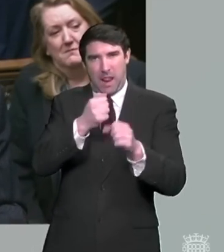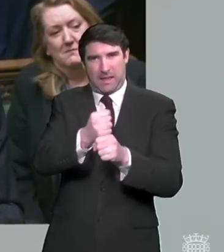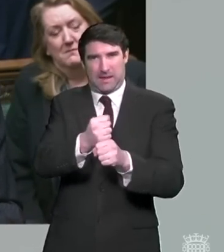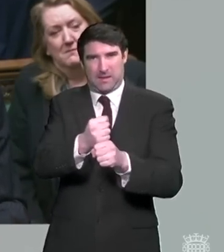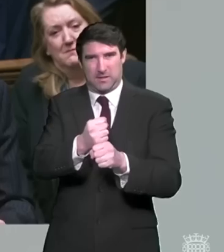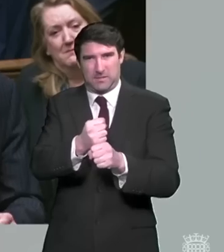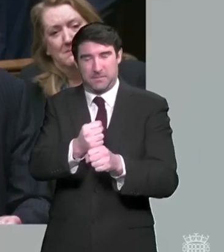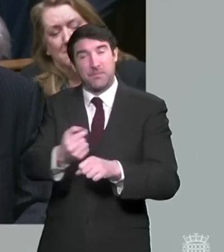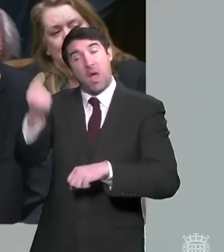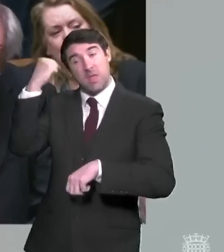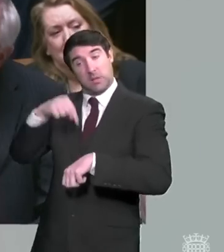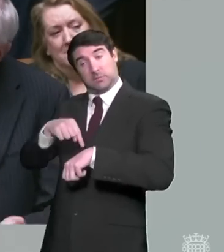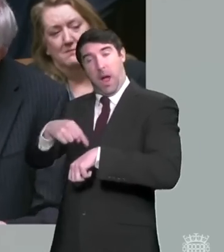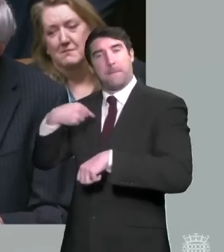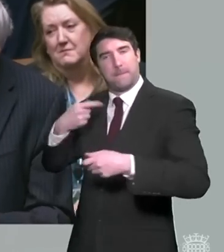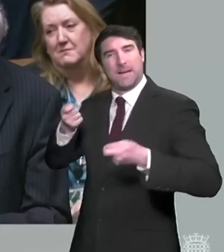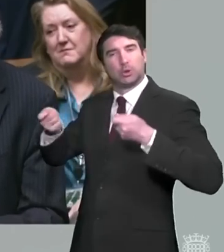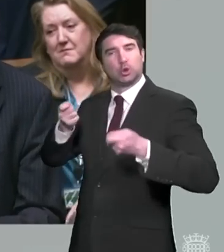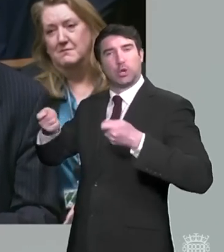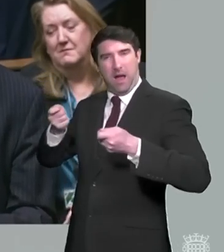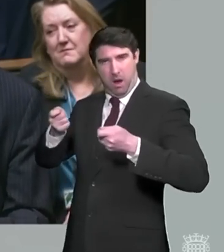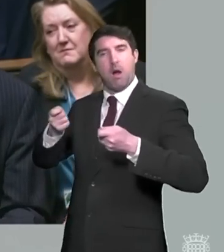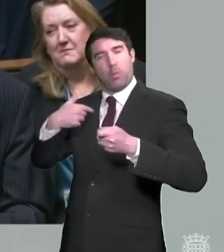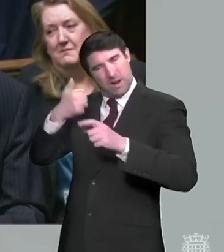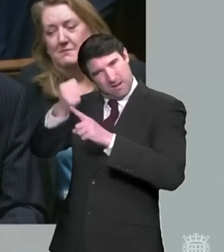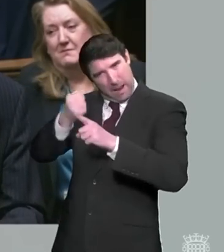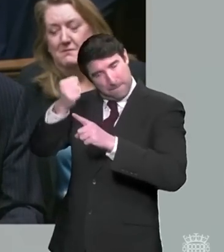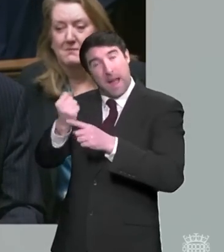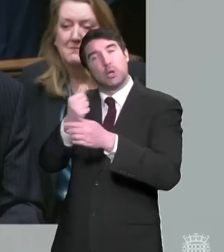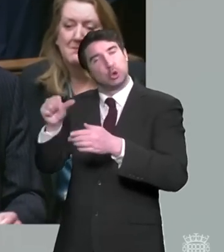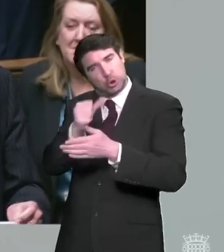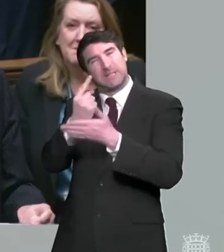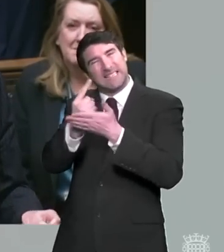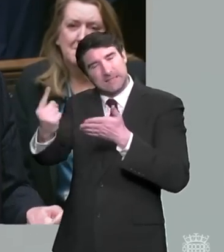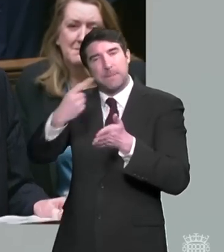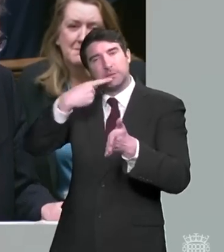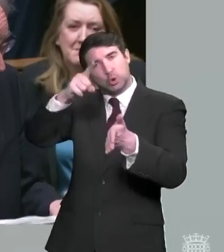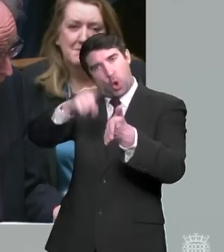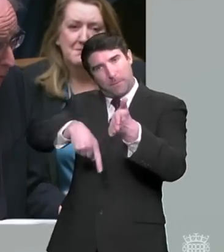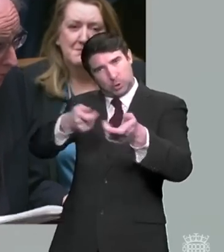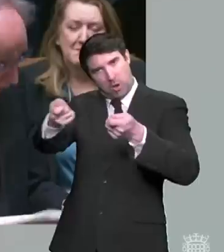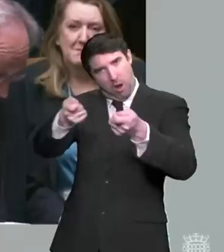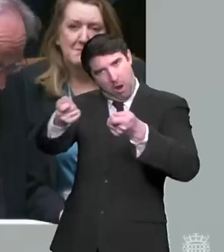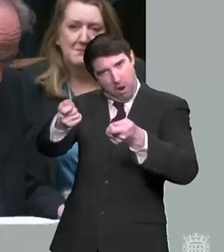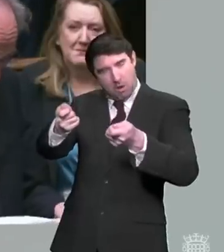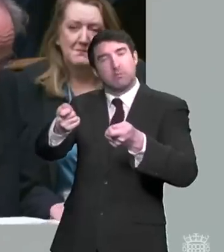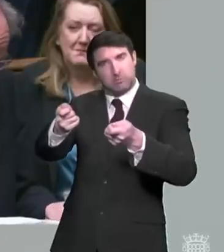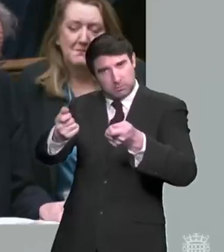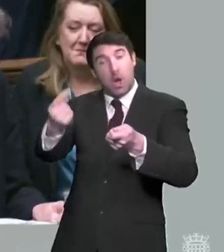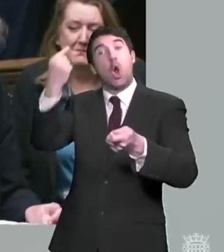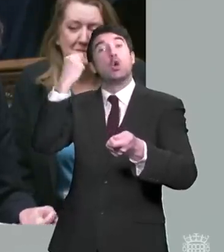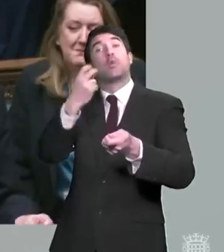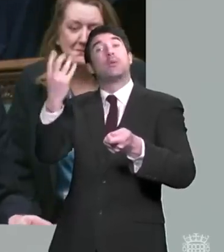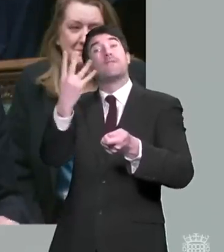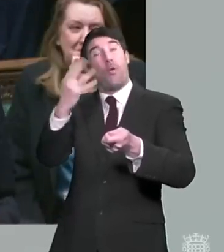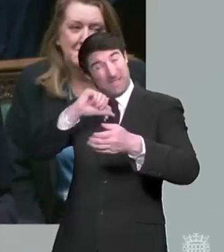an independent commissioner. One was appointed in 2014. However, since April of last year, we